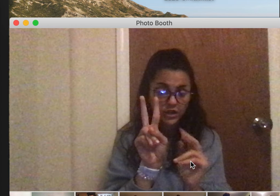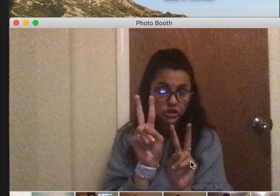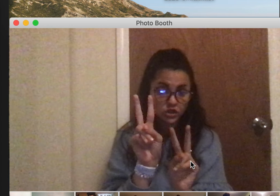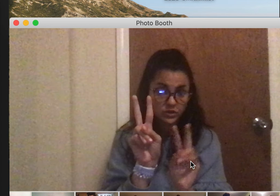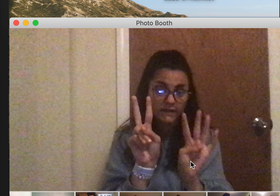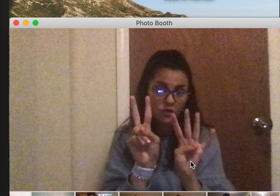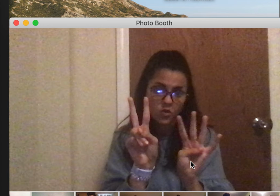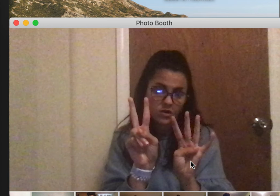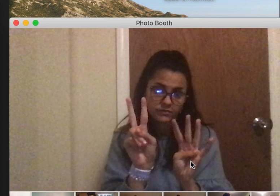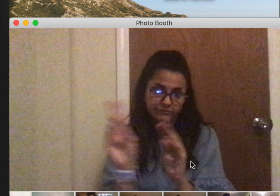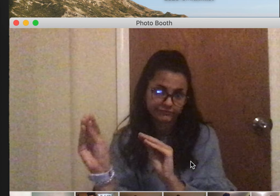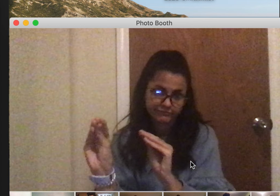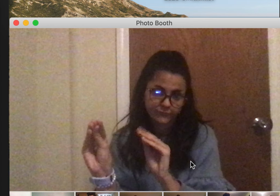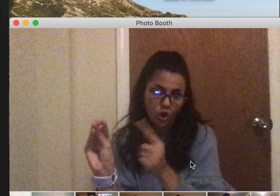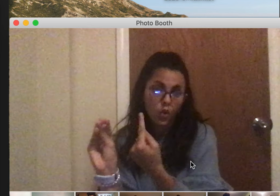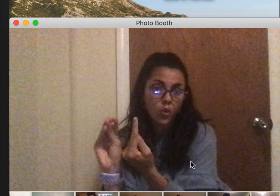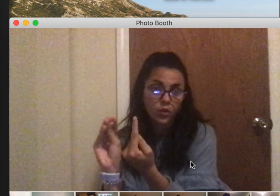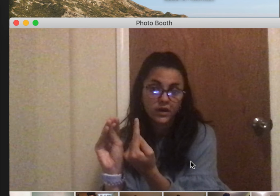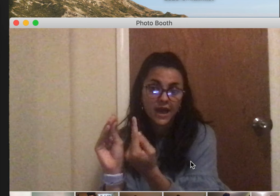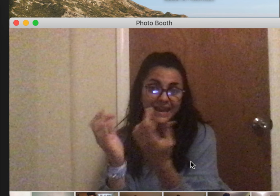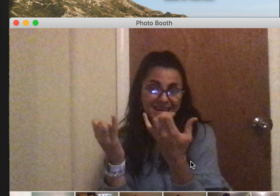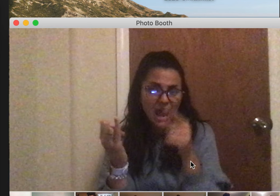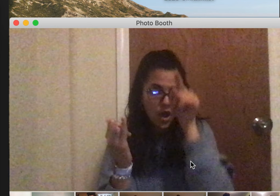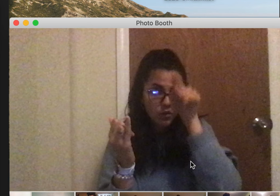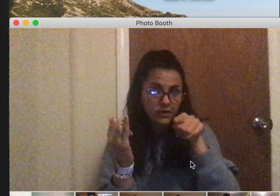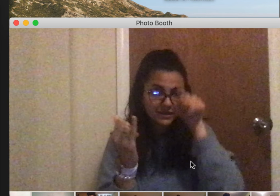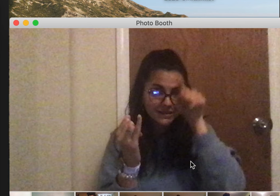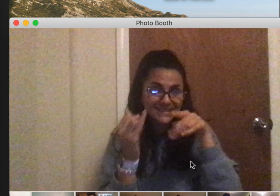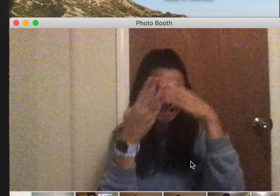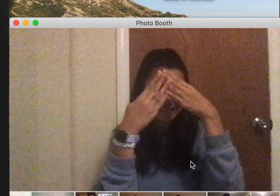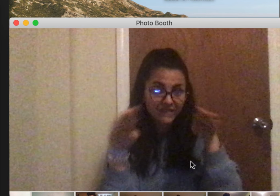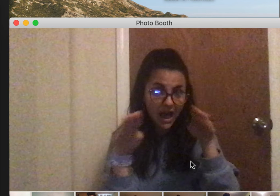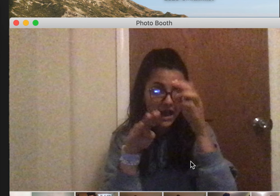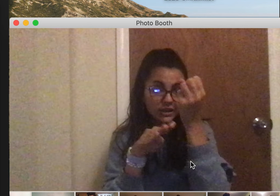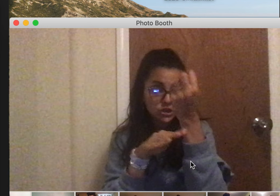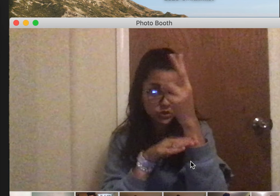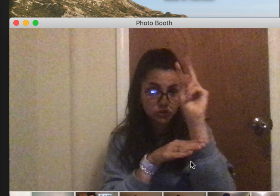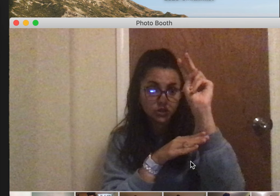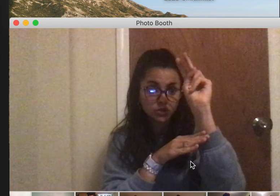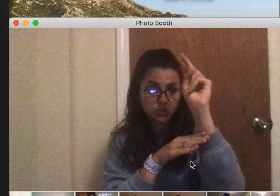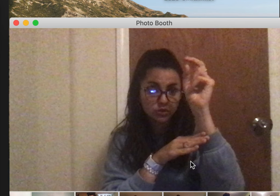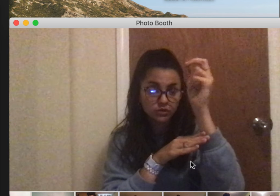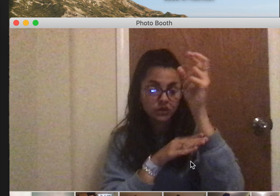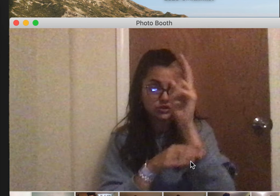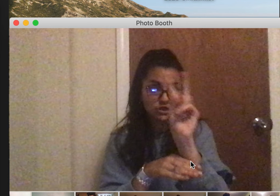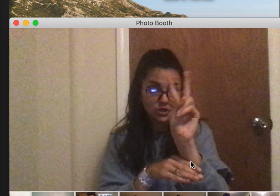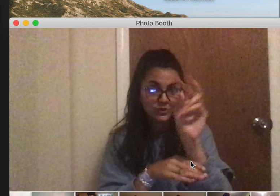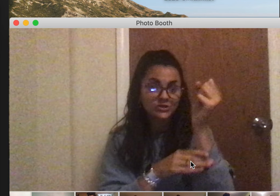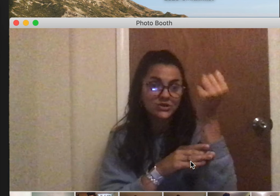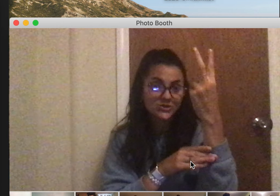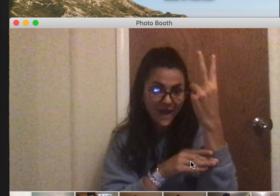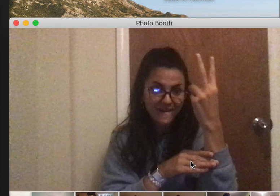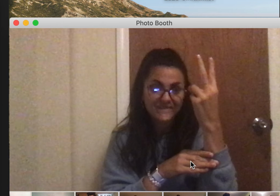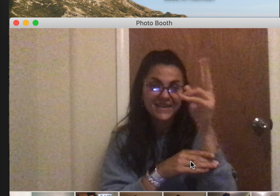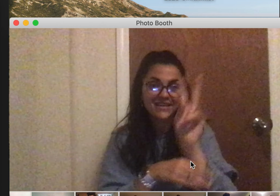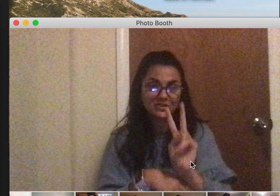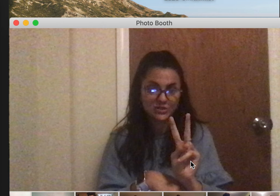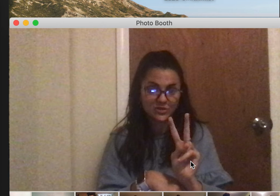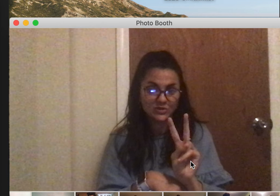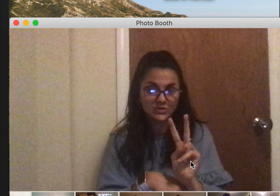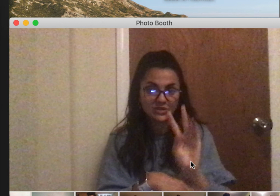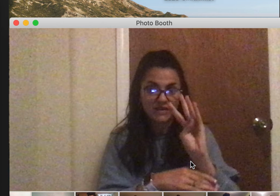5, and here we're going to do 12 minus 4. So we're going to get 2 to